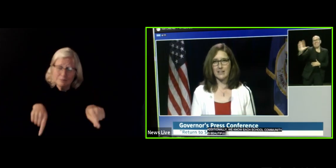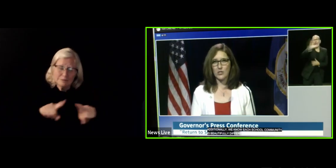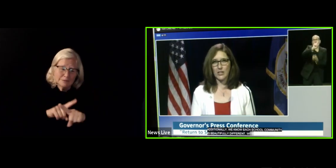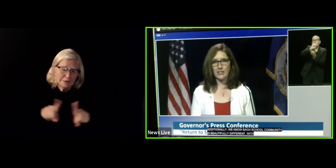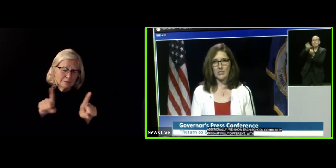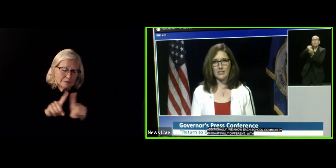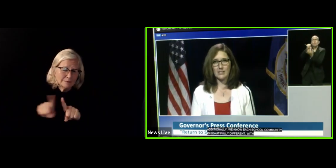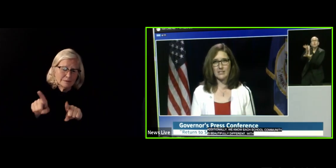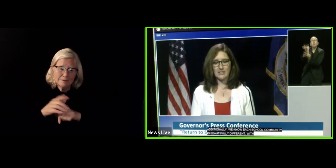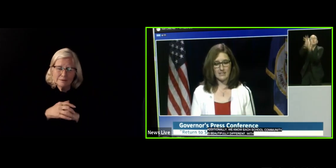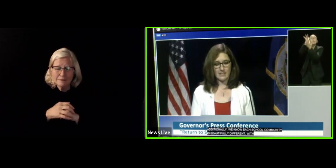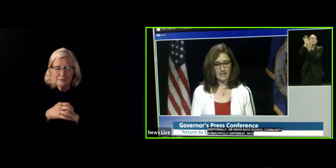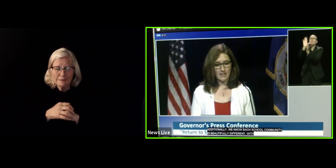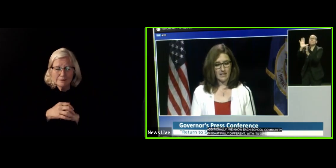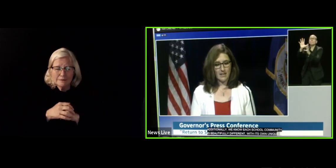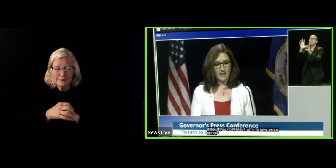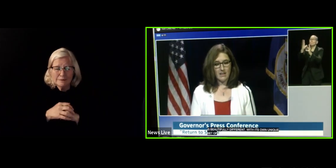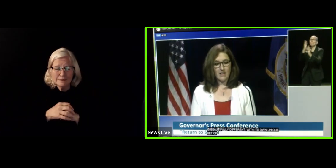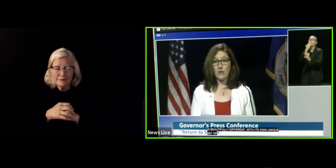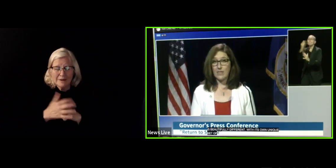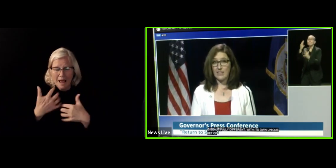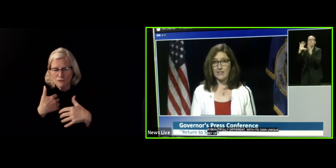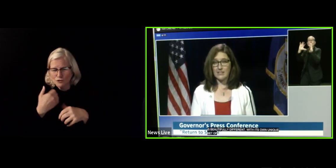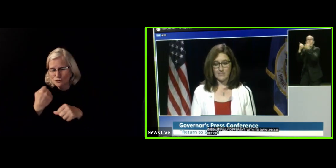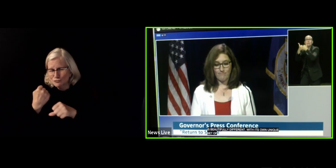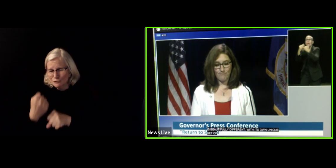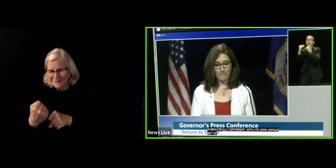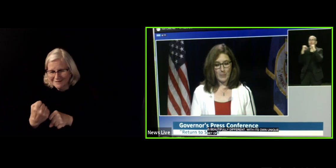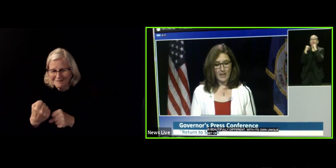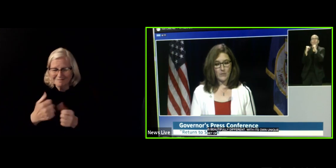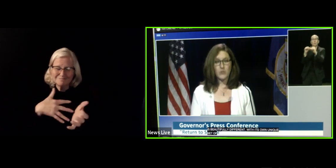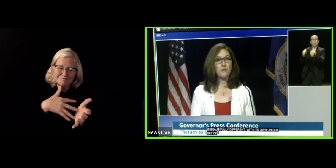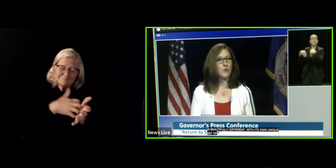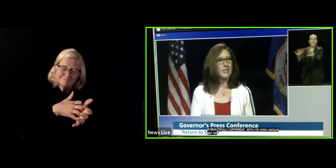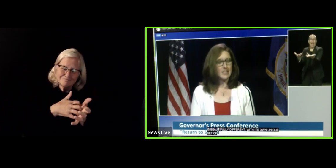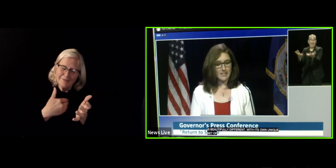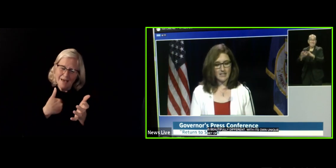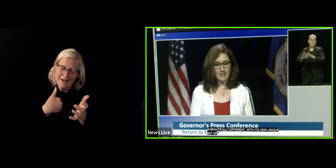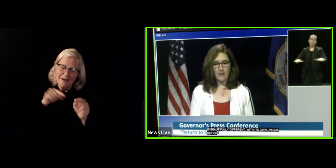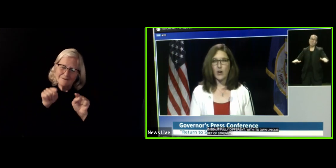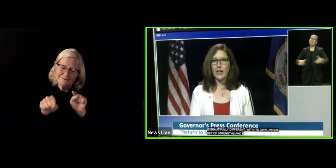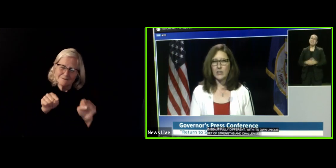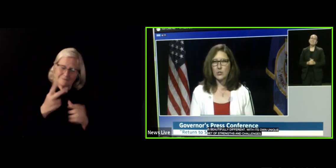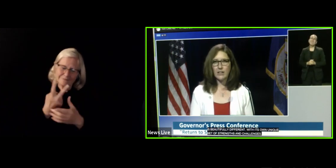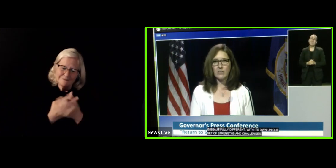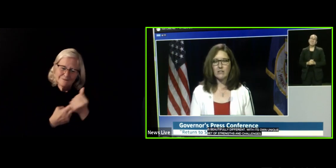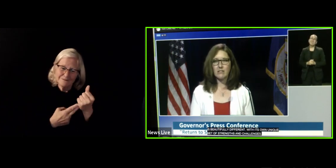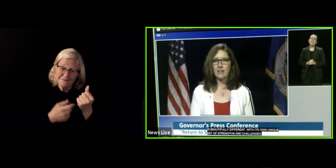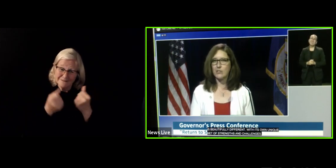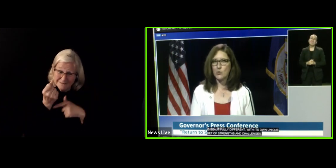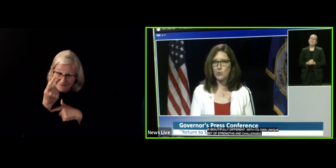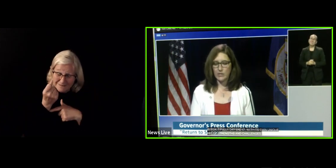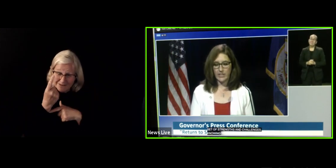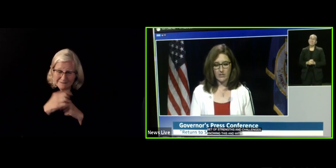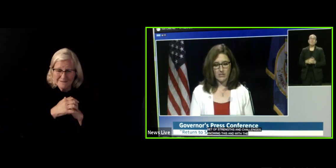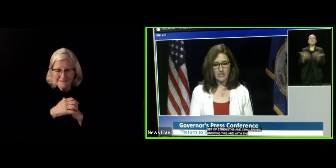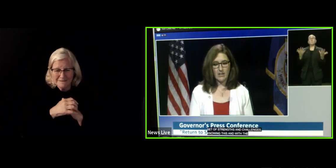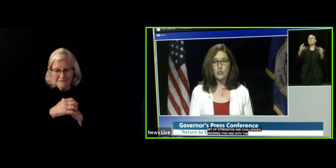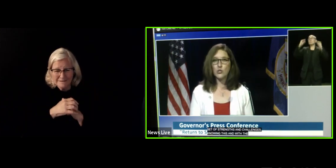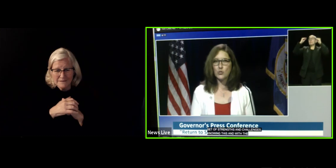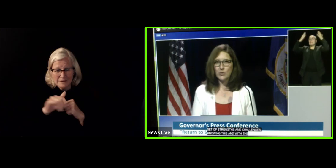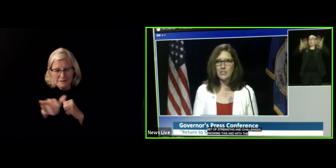and challenges. Knowing this, and with the voices of our educators and school